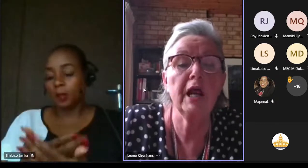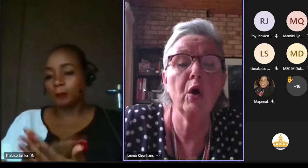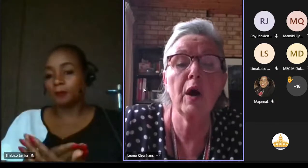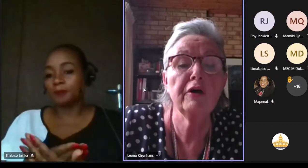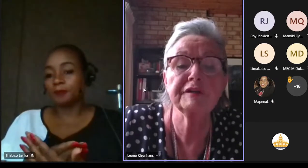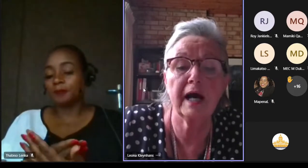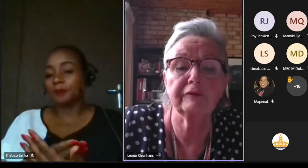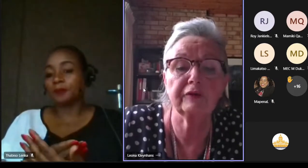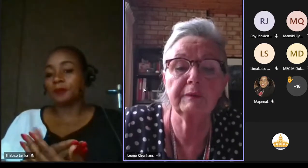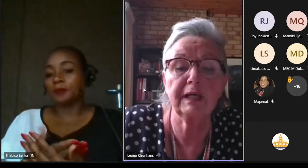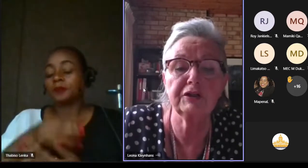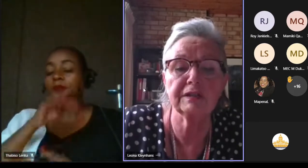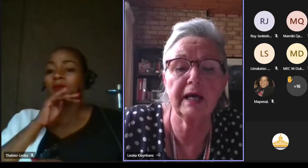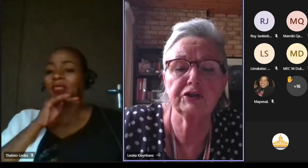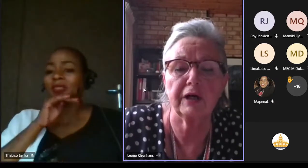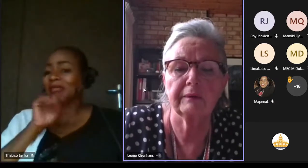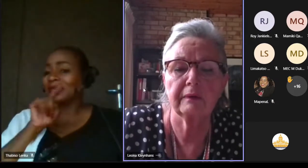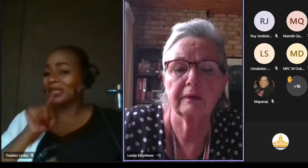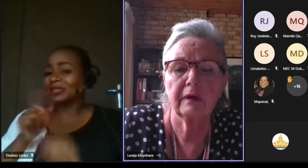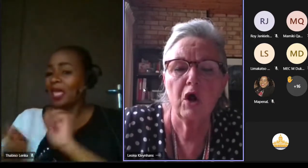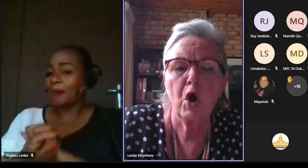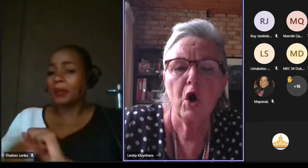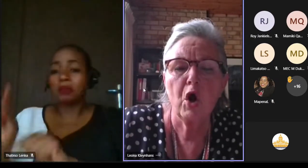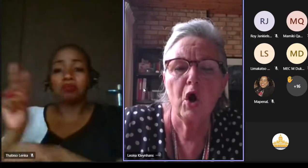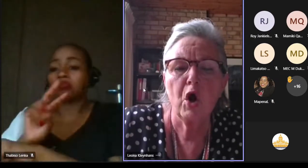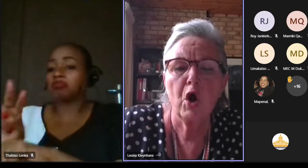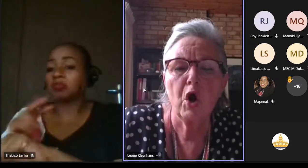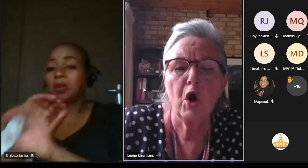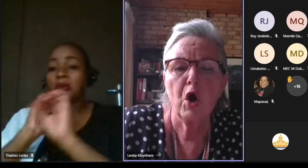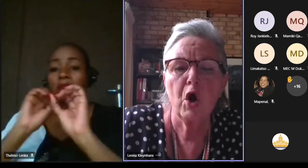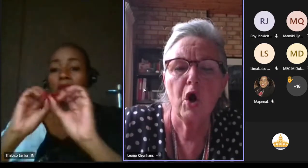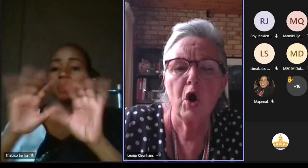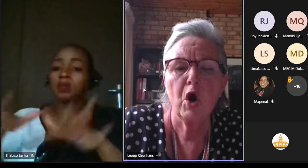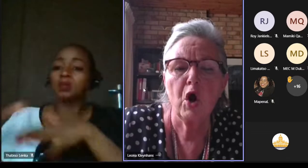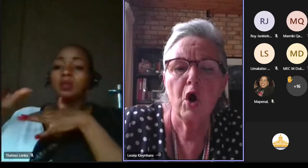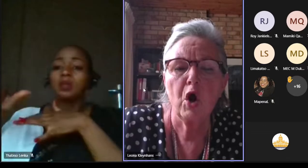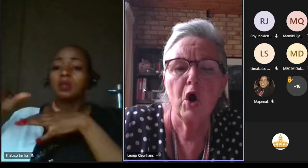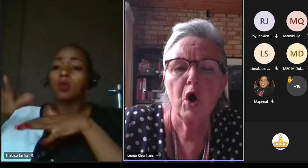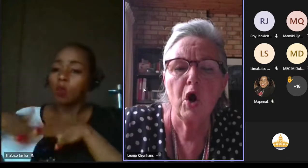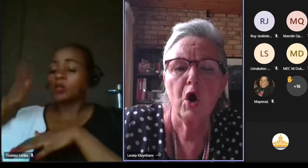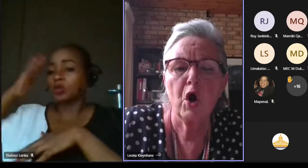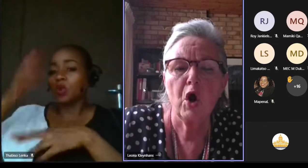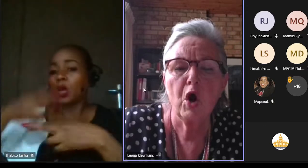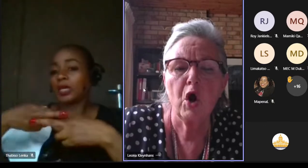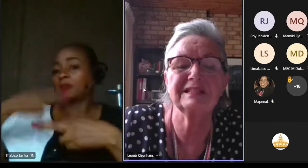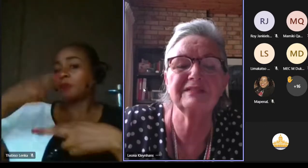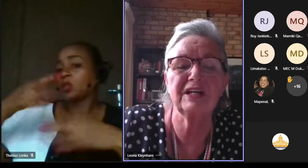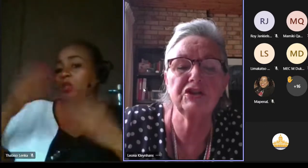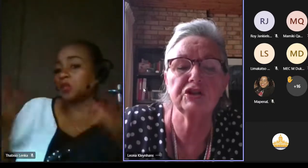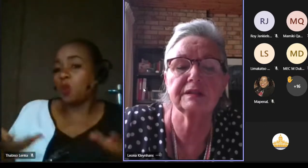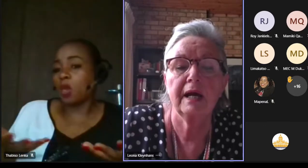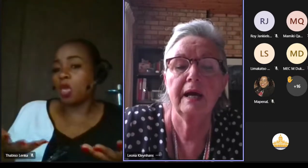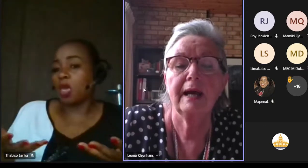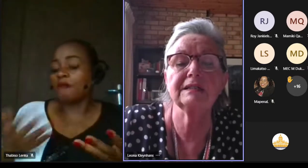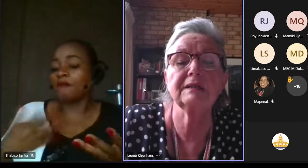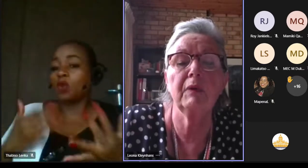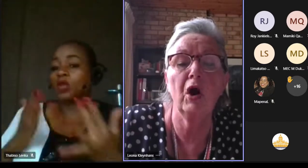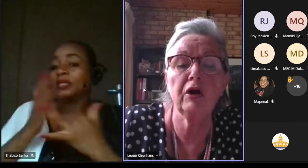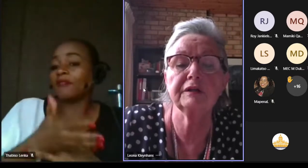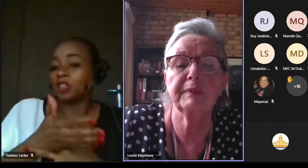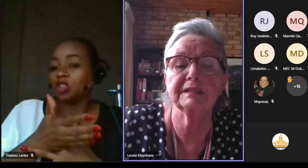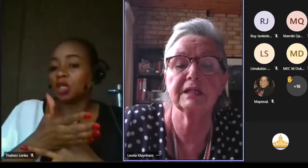with no oversight from the legislature. Where are the regular reports to the legislature on interventions